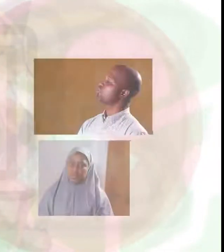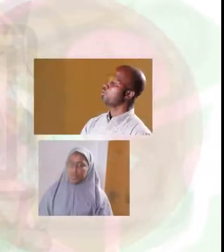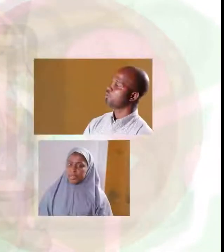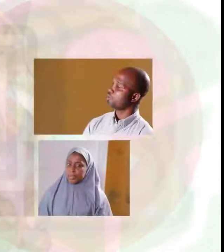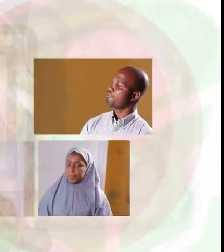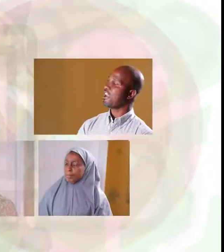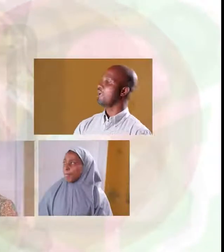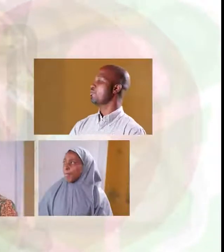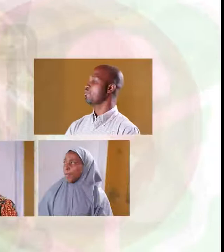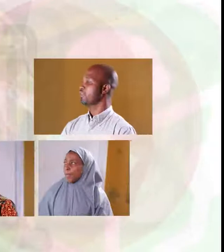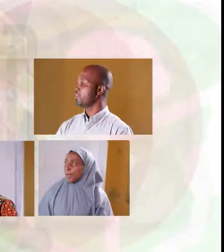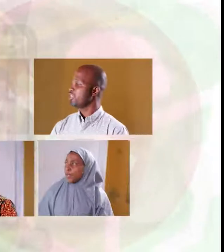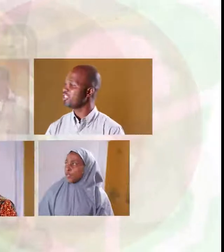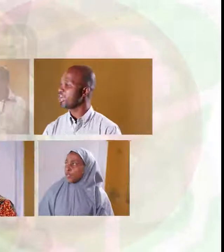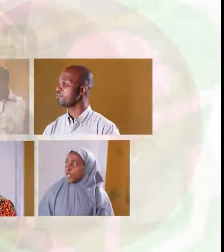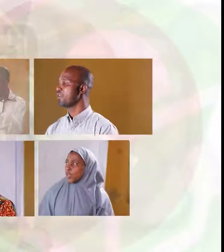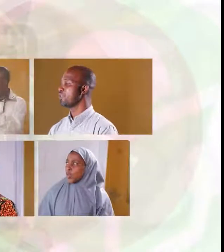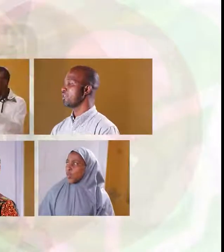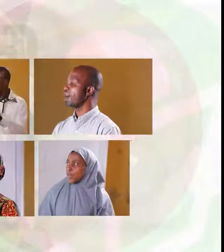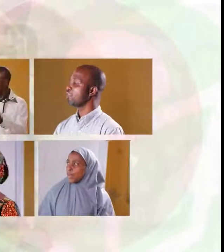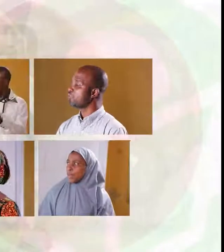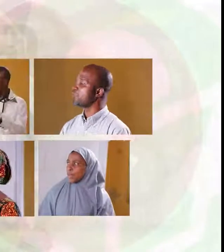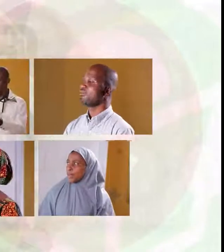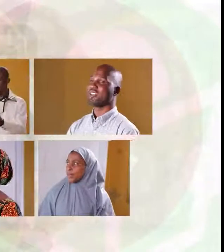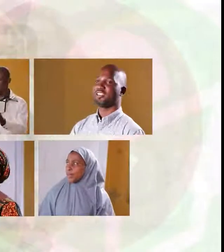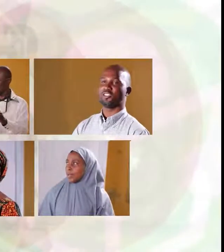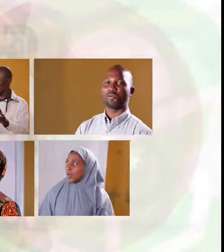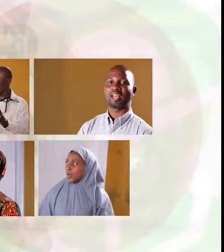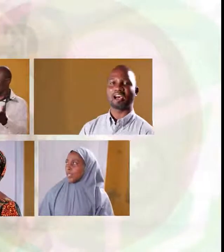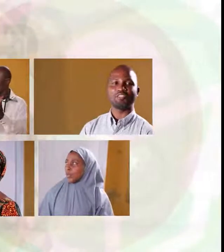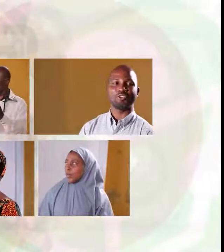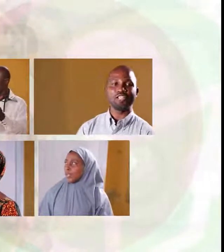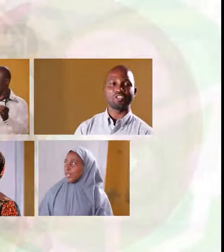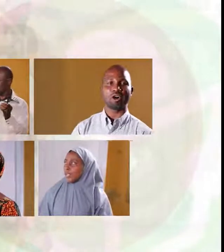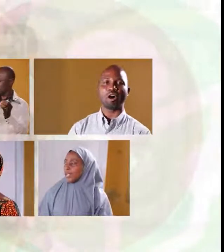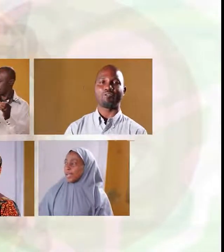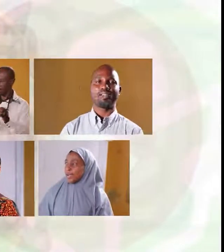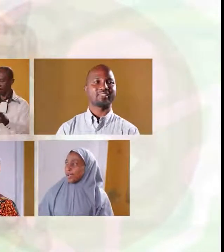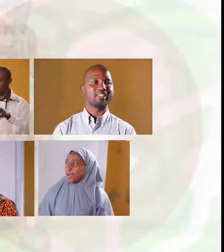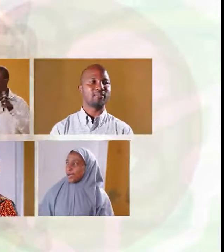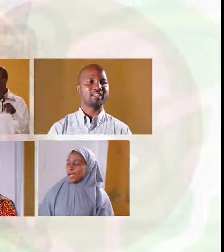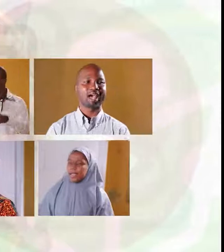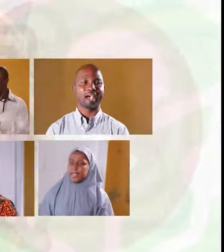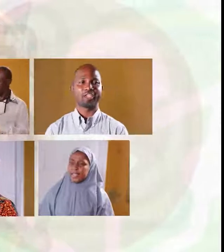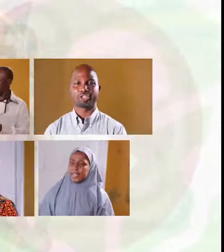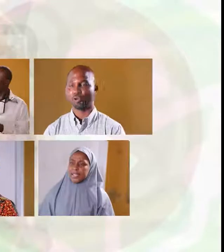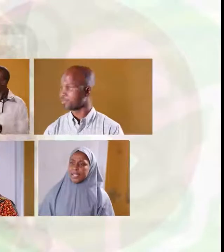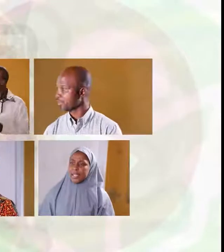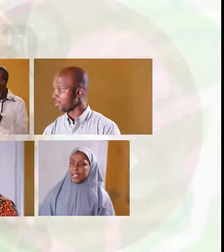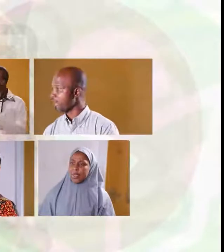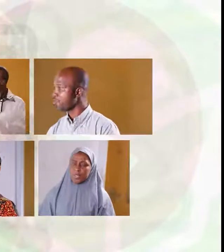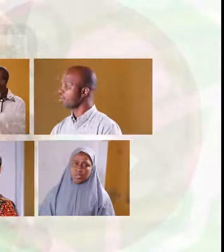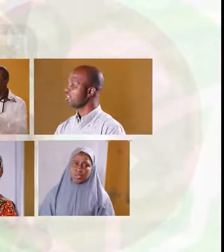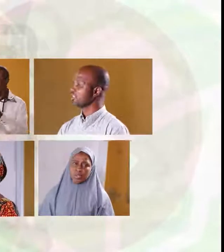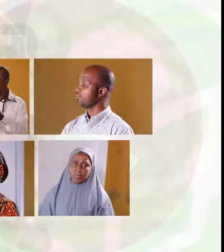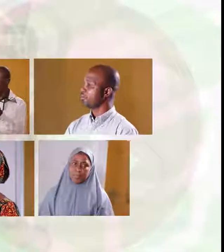to the next point. We should ensure whatever we see is clear. That means work is being